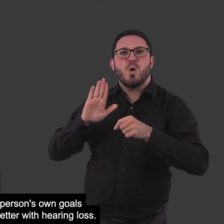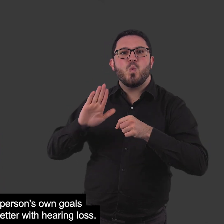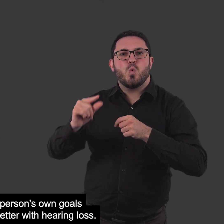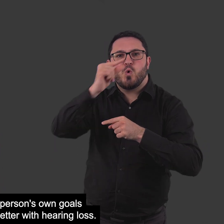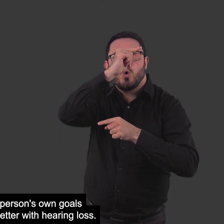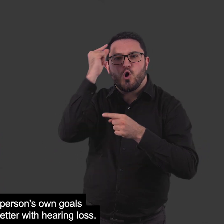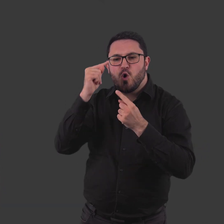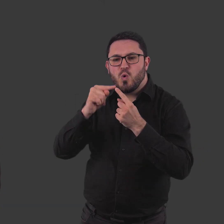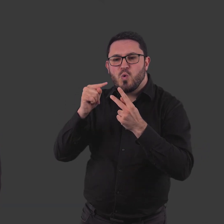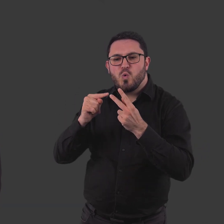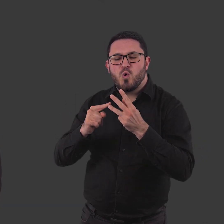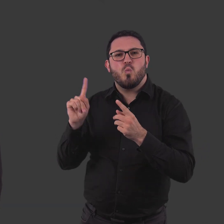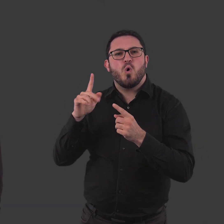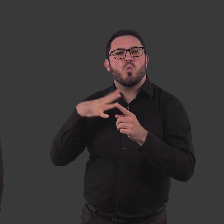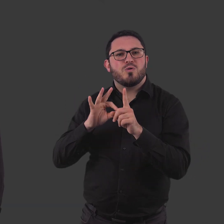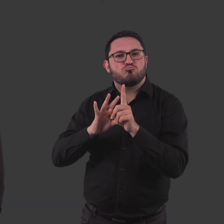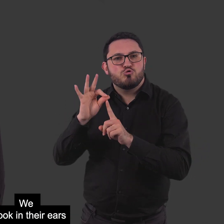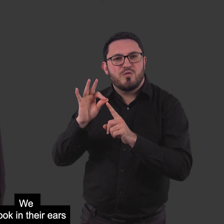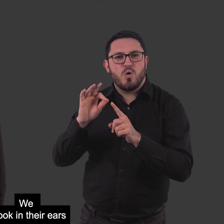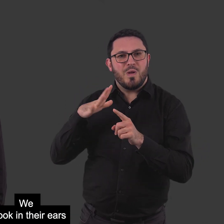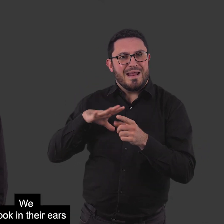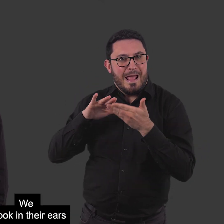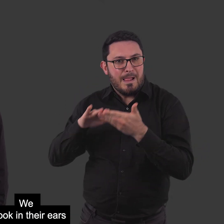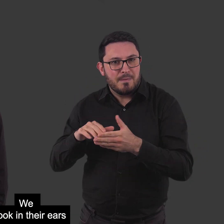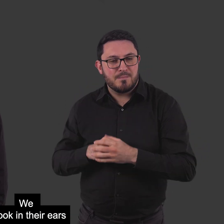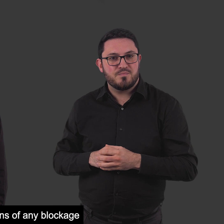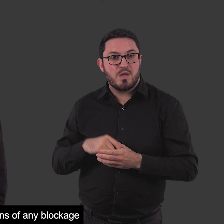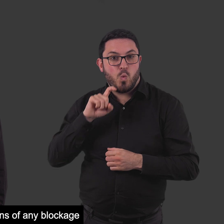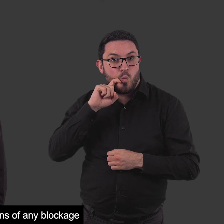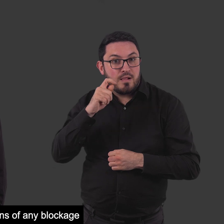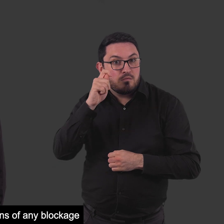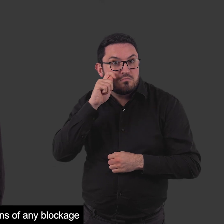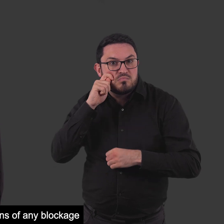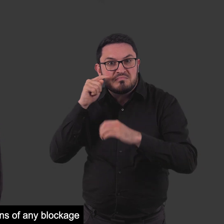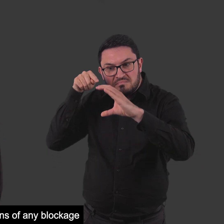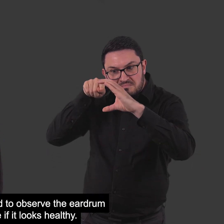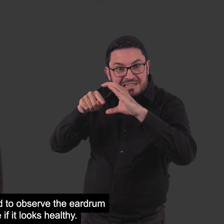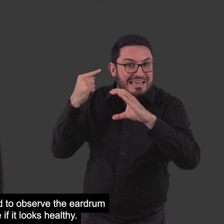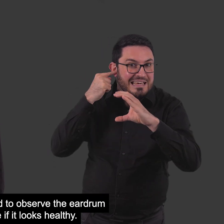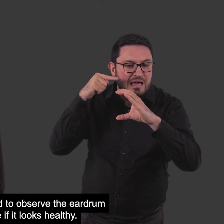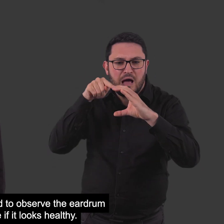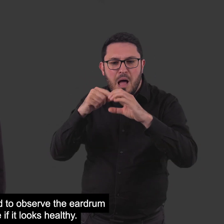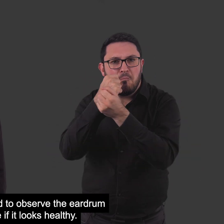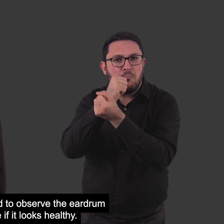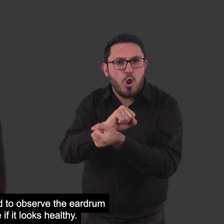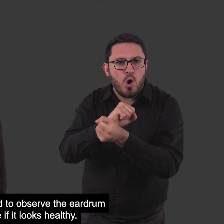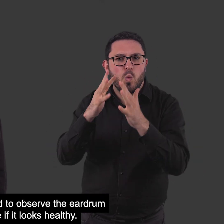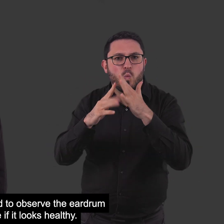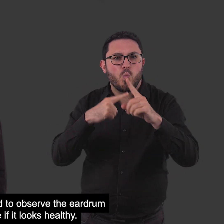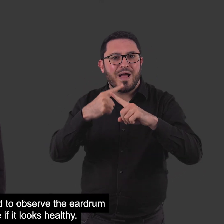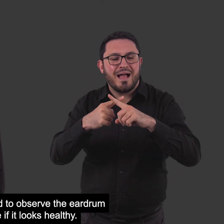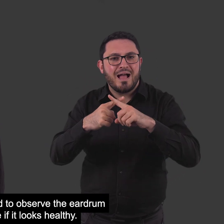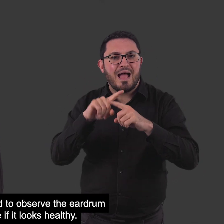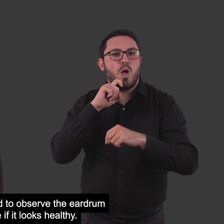better with hearing loss. We look in their ears for signs of any blockage like wax and to observe